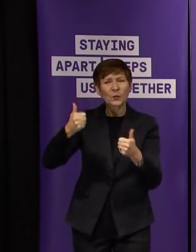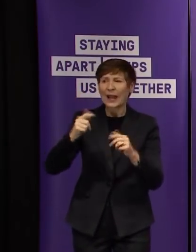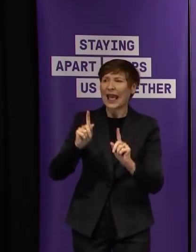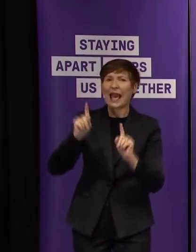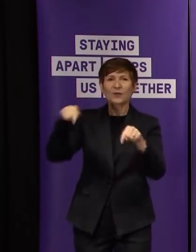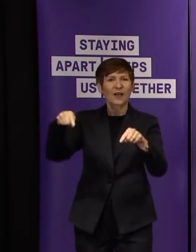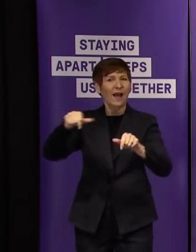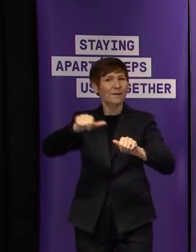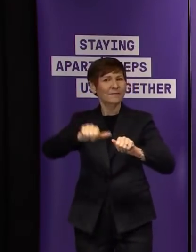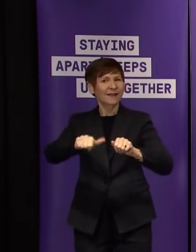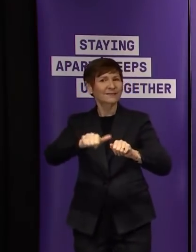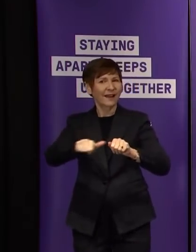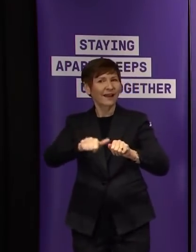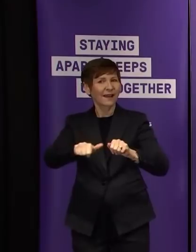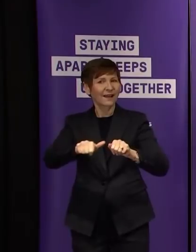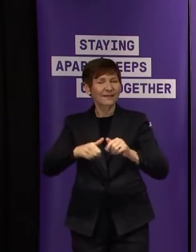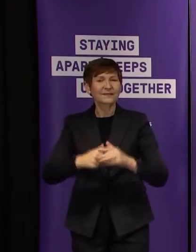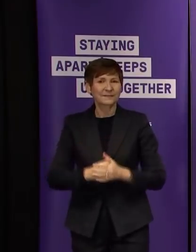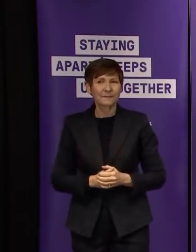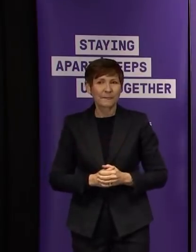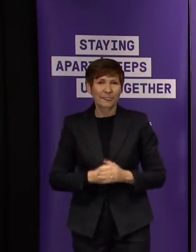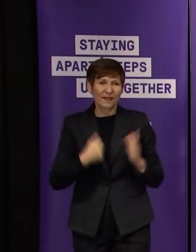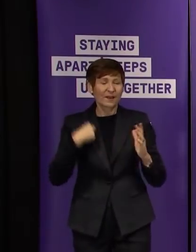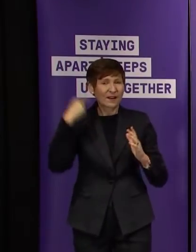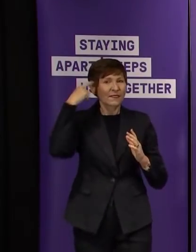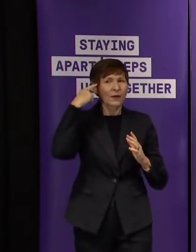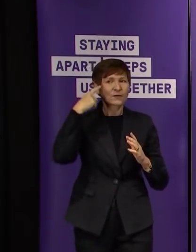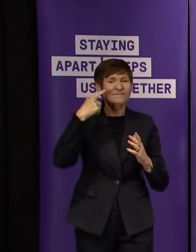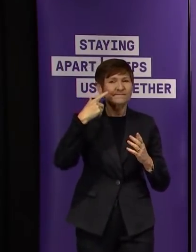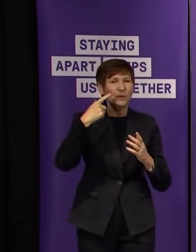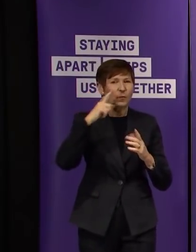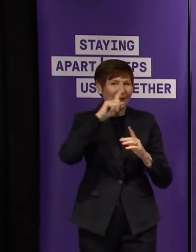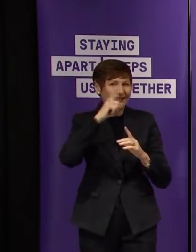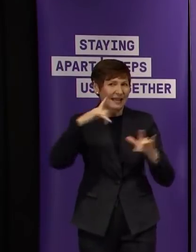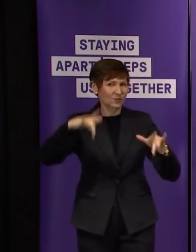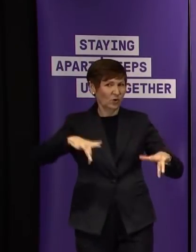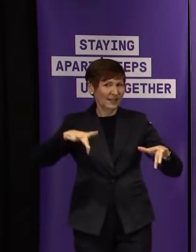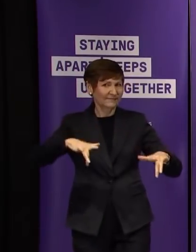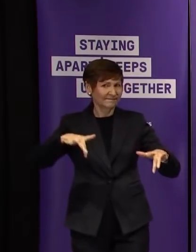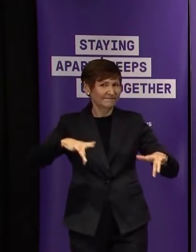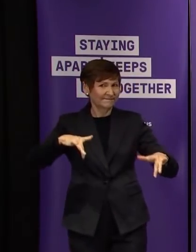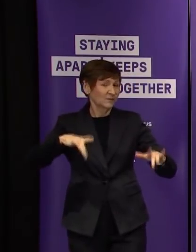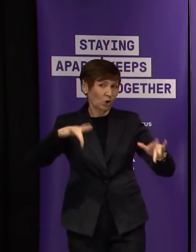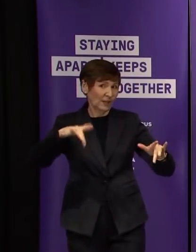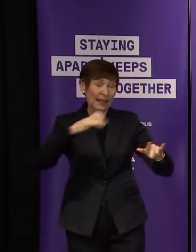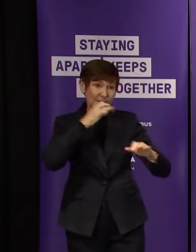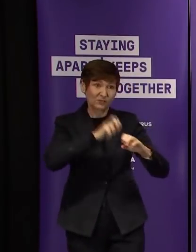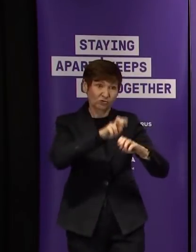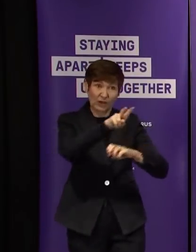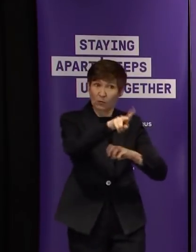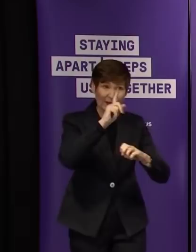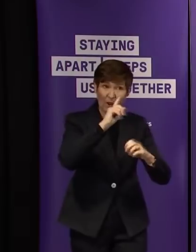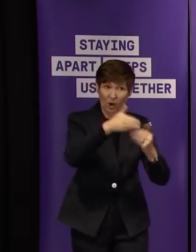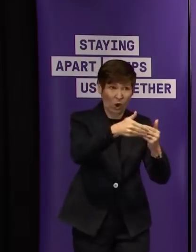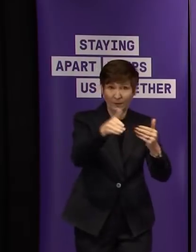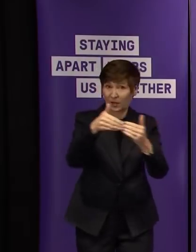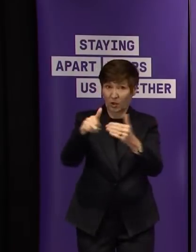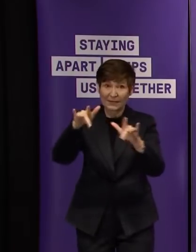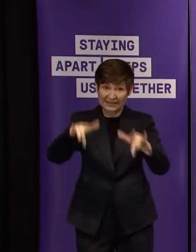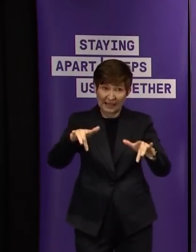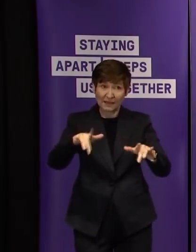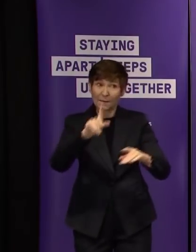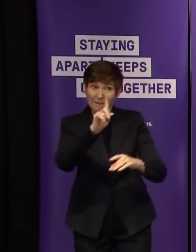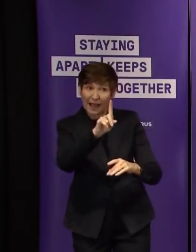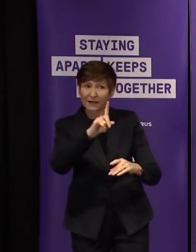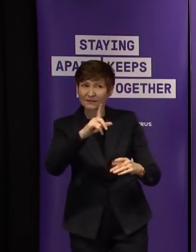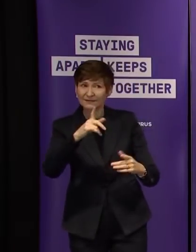We do have some time because the numbers simply don't allow us to go to that next week or the week after. But we are confident that some of the barriers, to your point